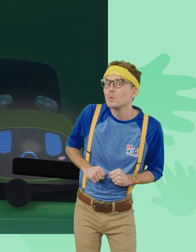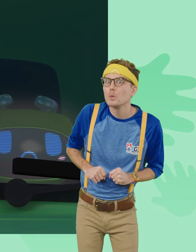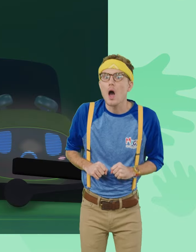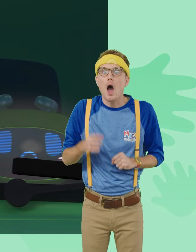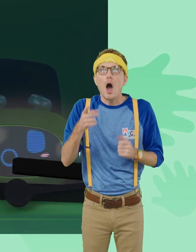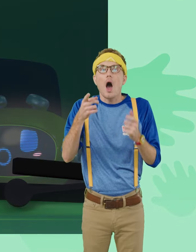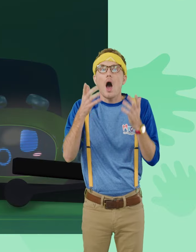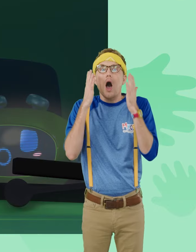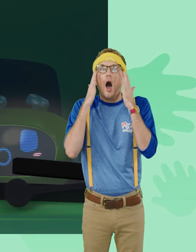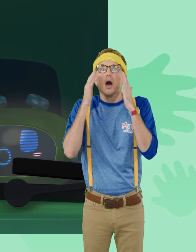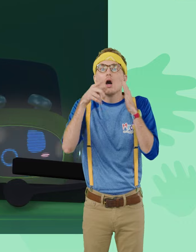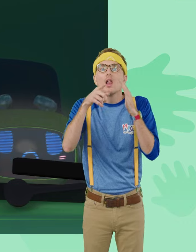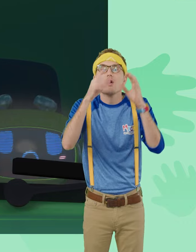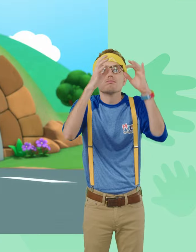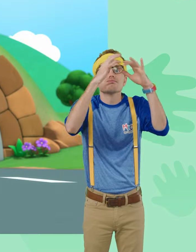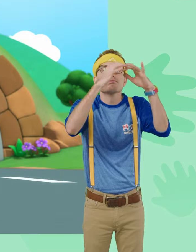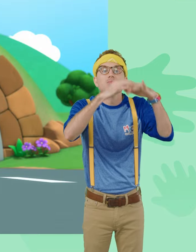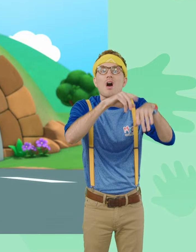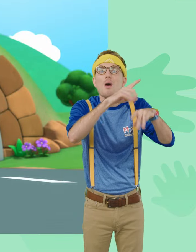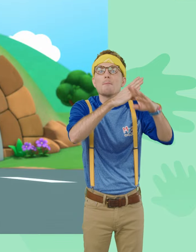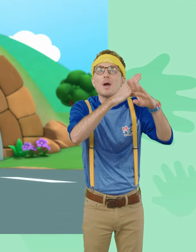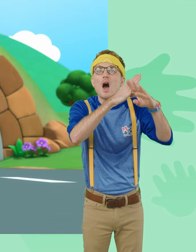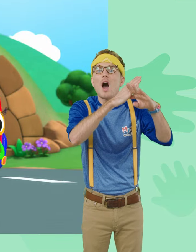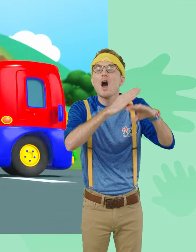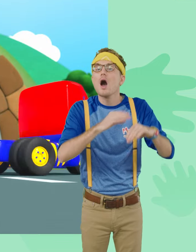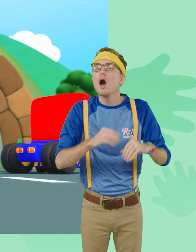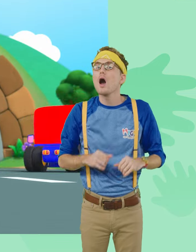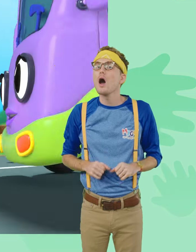Whoa! There's been a cave-in!